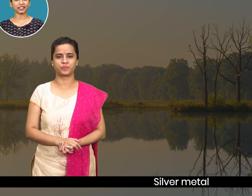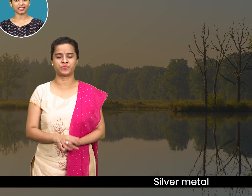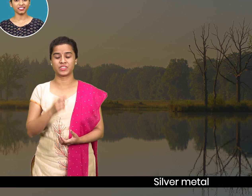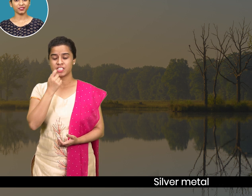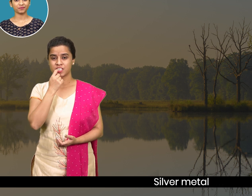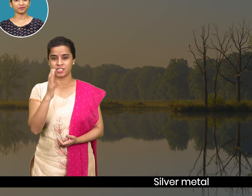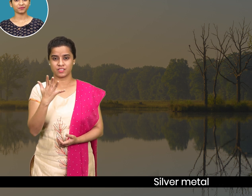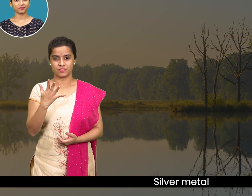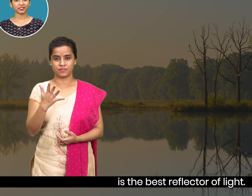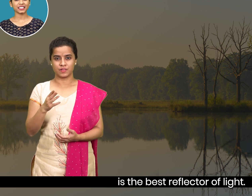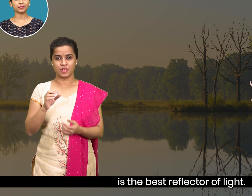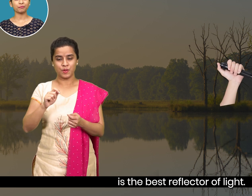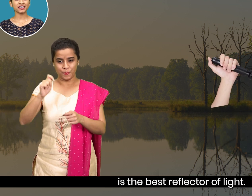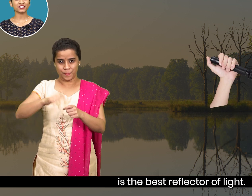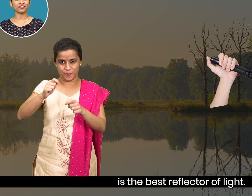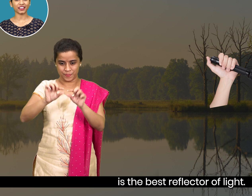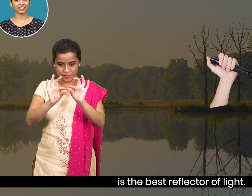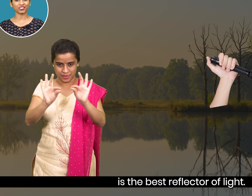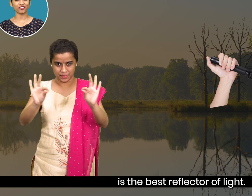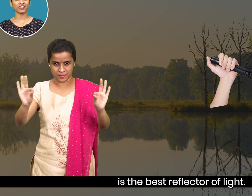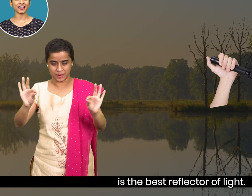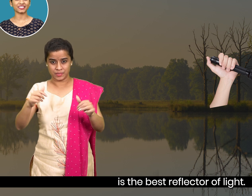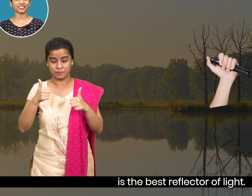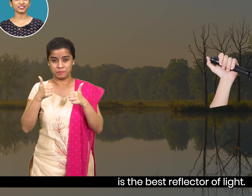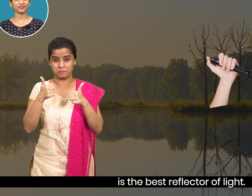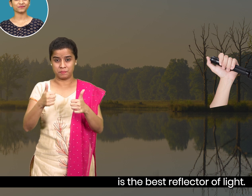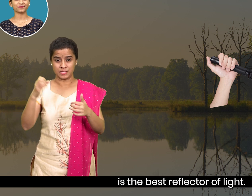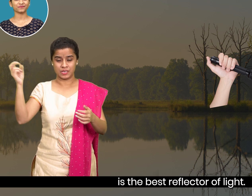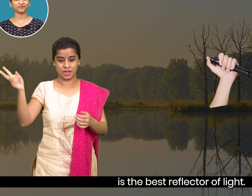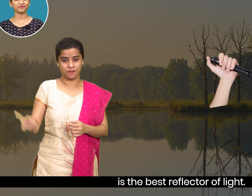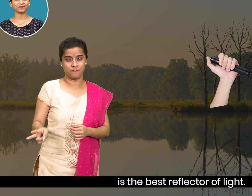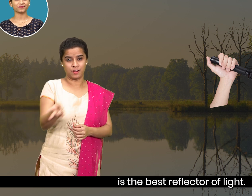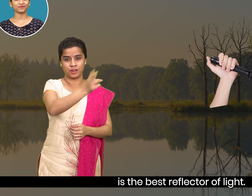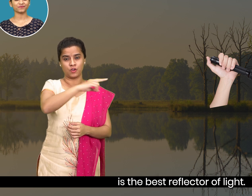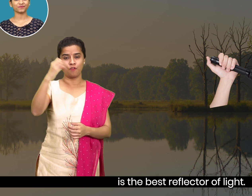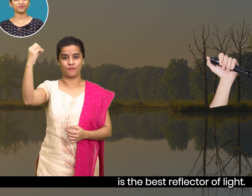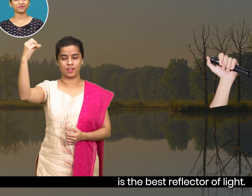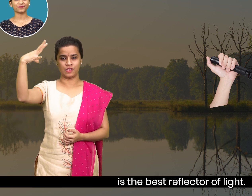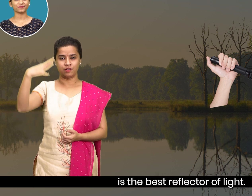Silver metal is the best reflector of light.